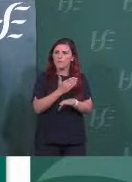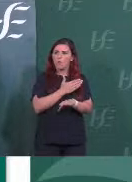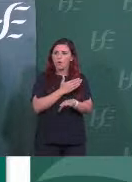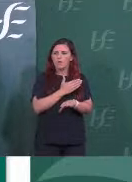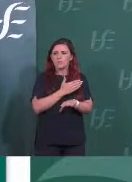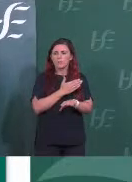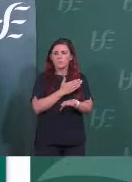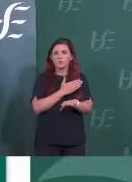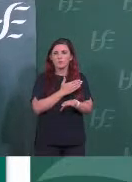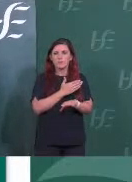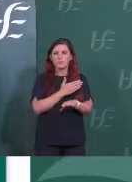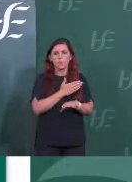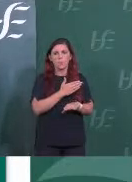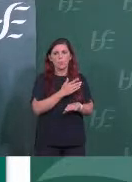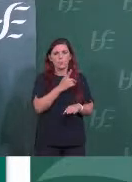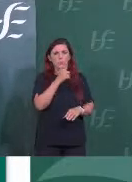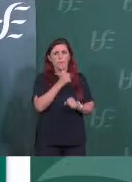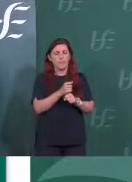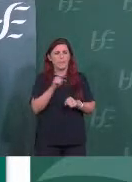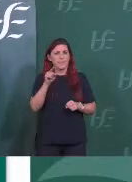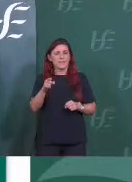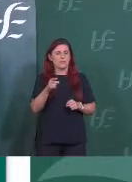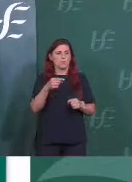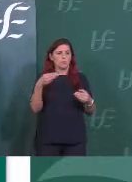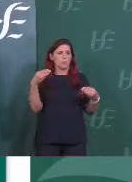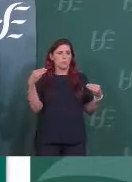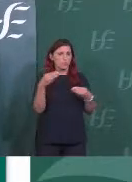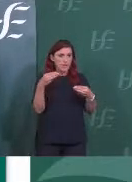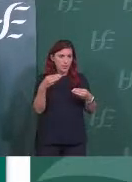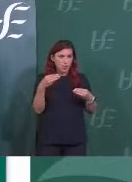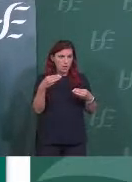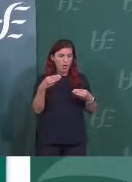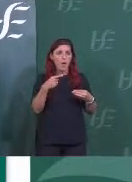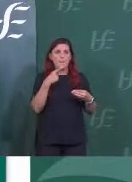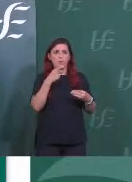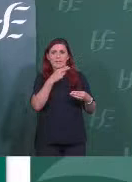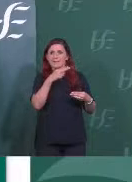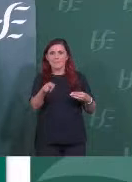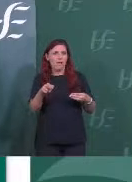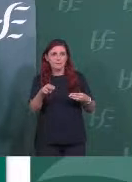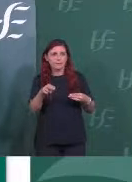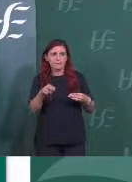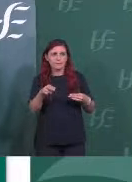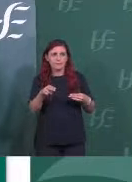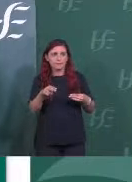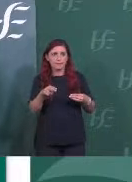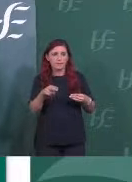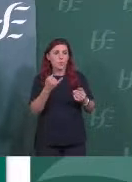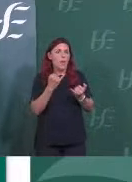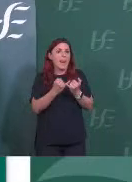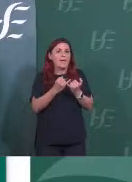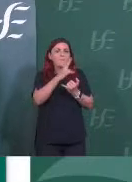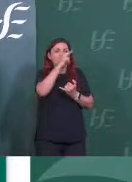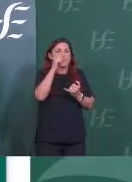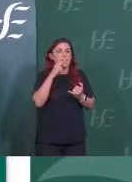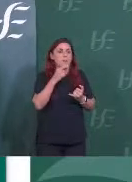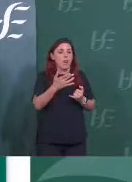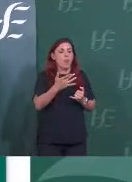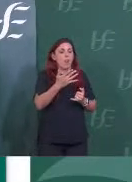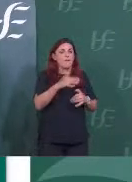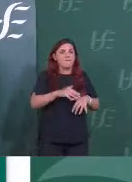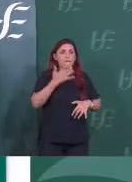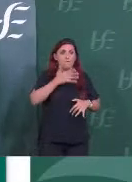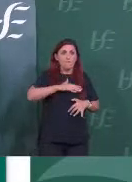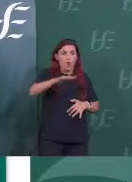flood wall that holds tight but isn't absolutely impermeable if the water level runs high enough. That flood wall is